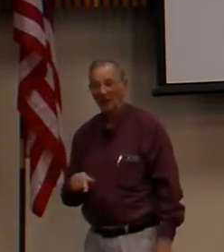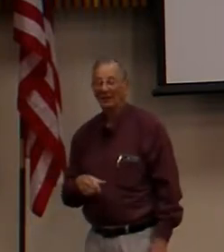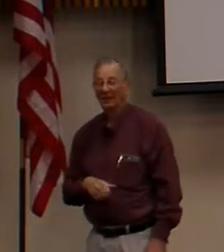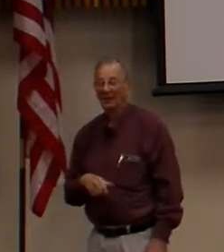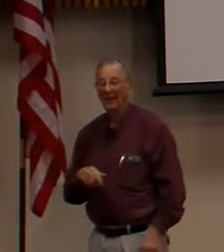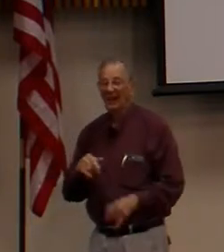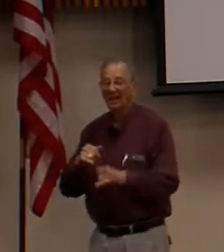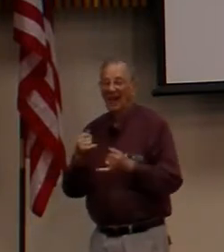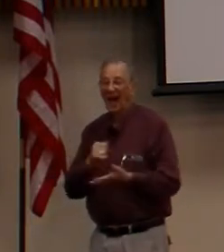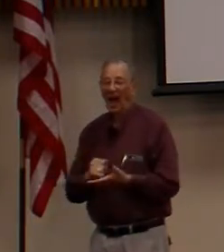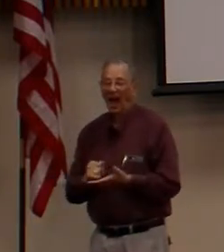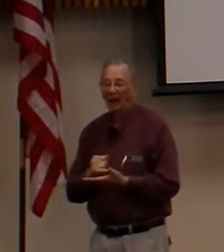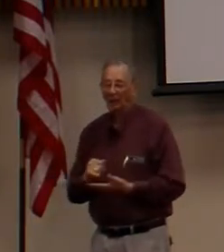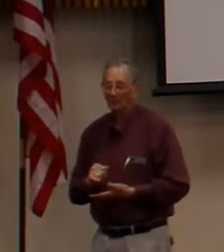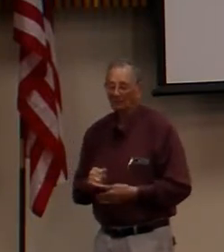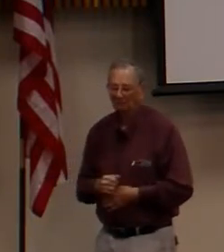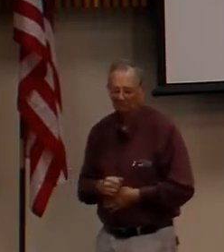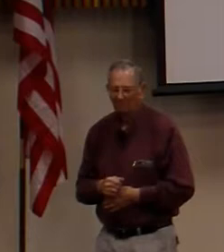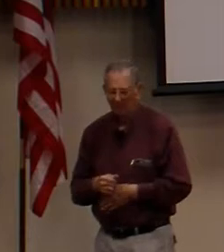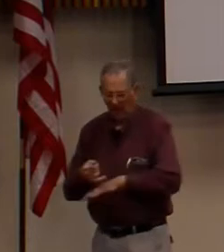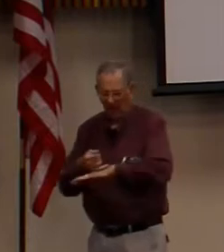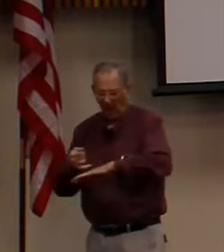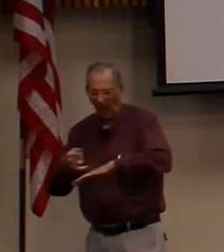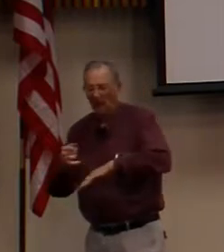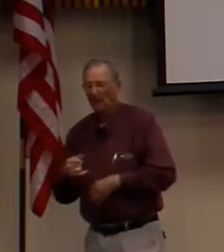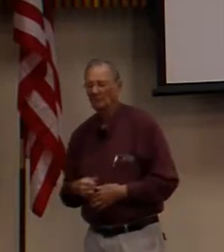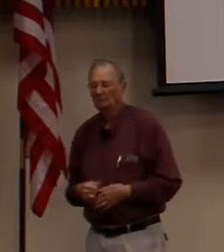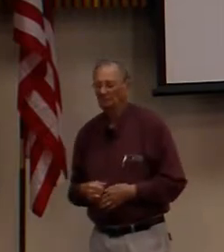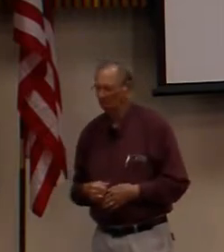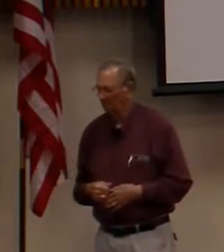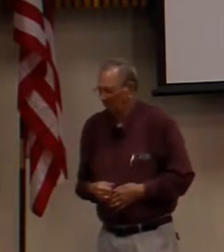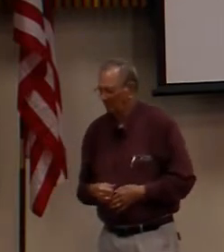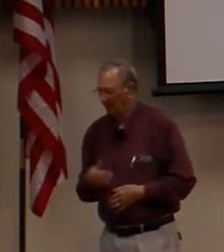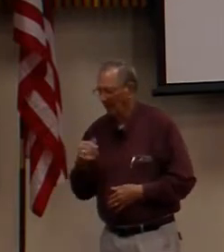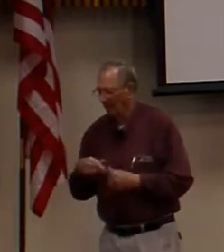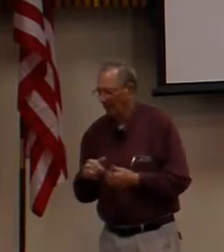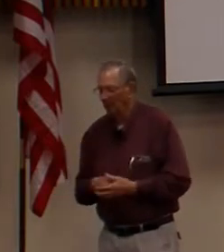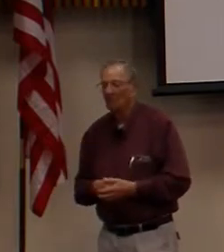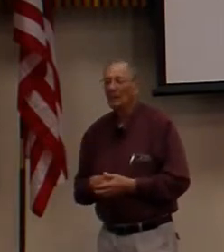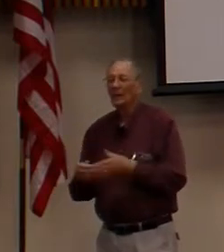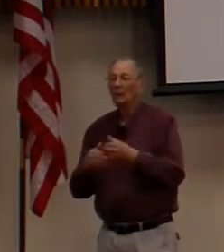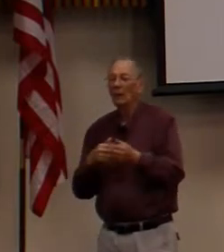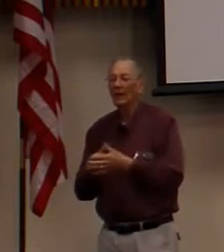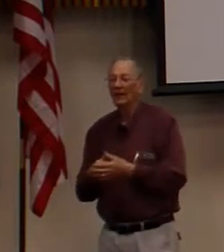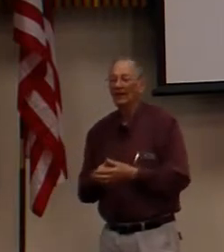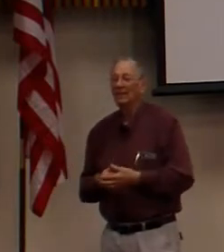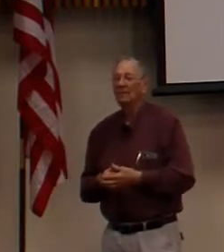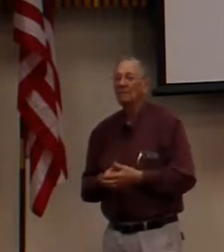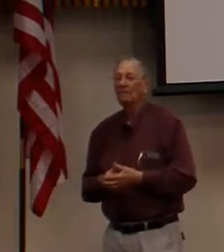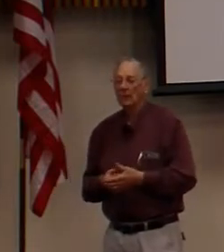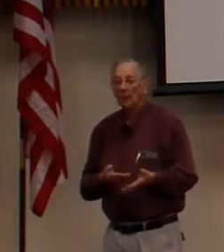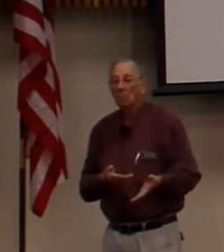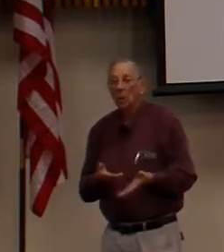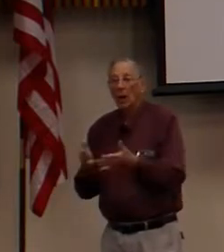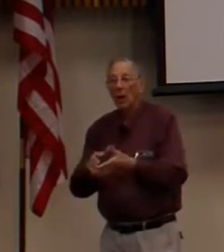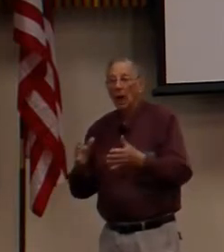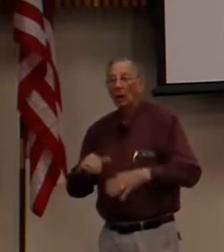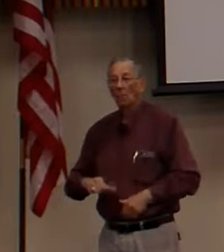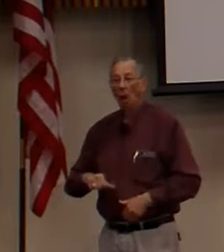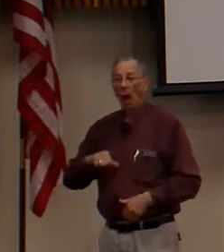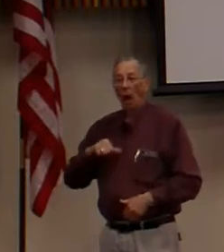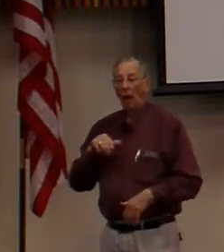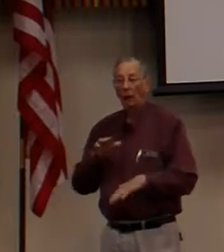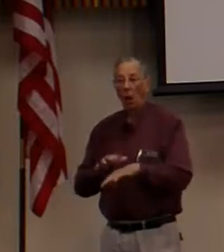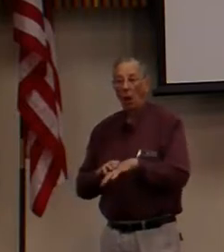the island. As you can imagine, that would bring a lot of pride and on the part